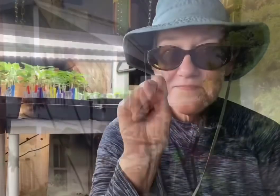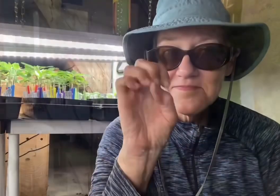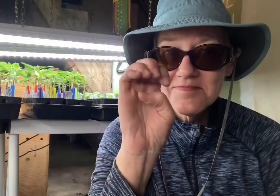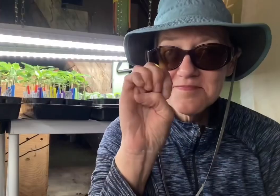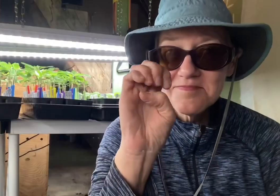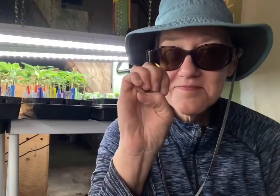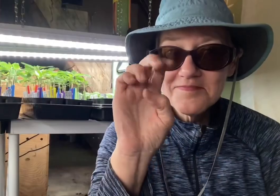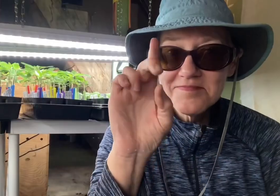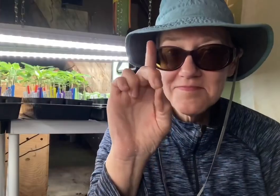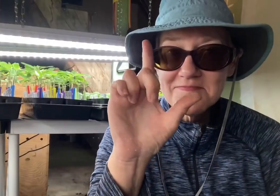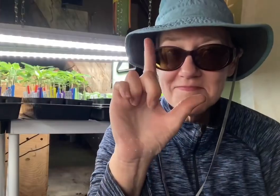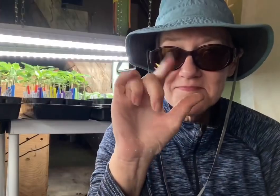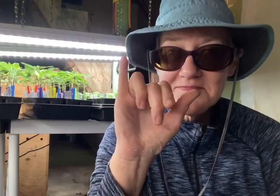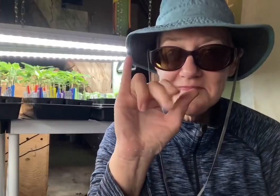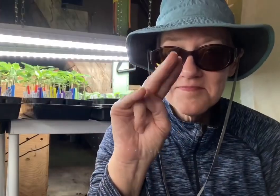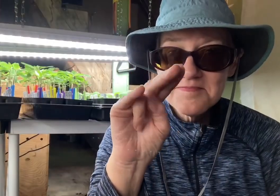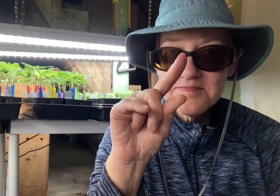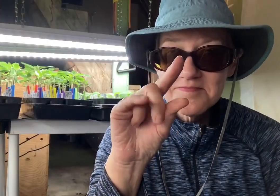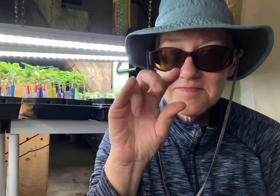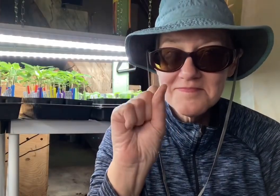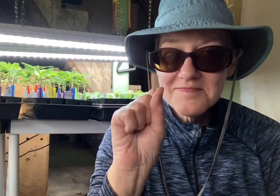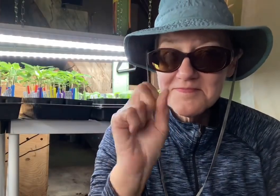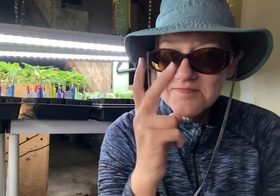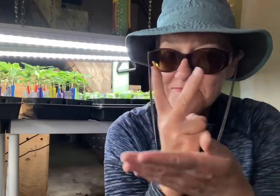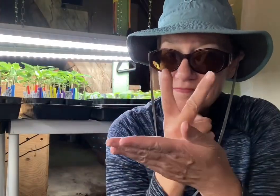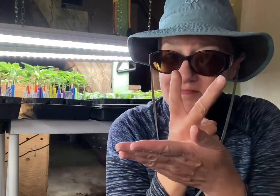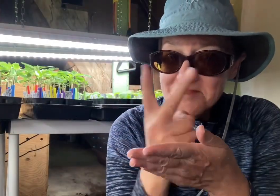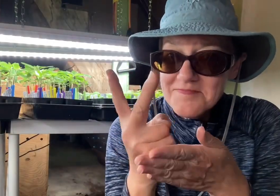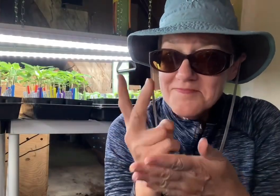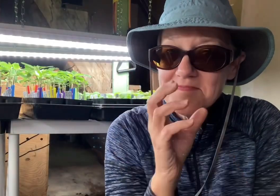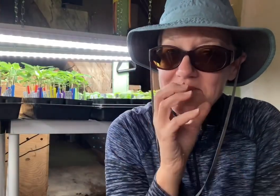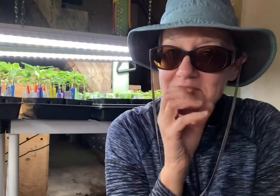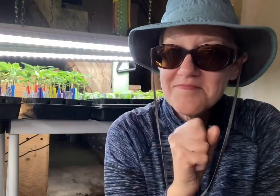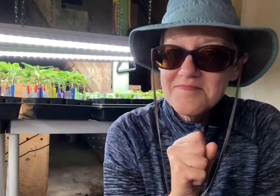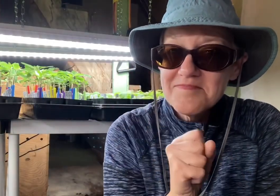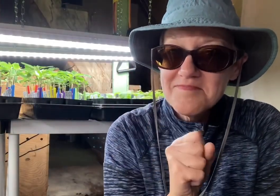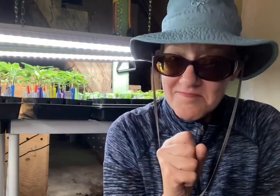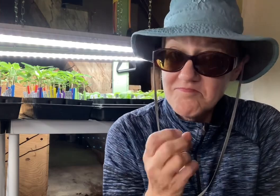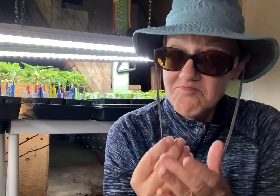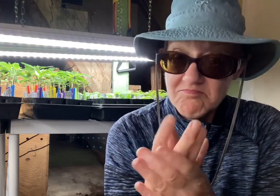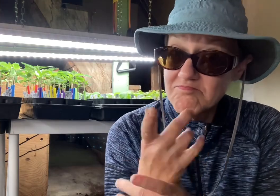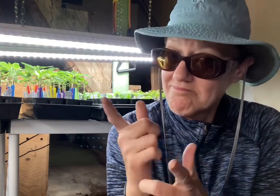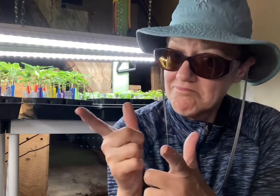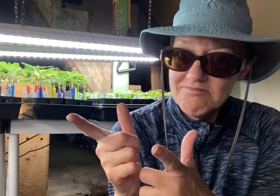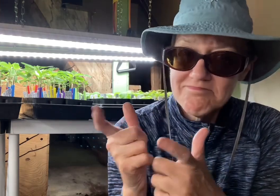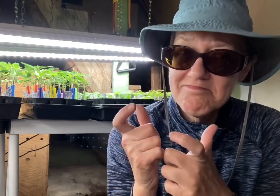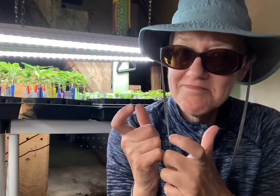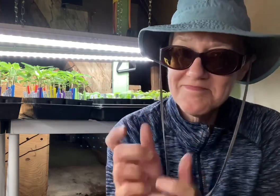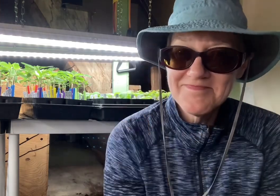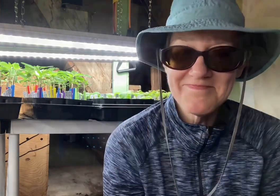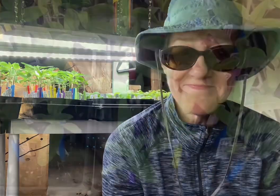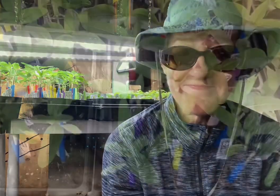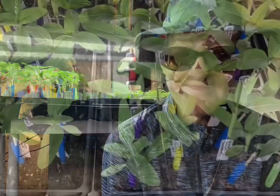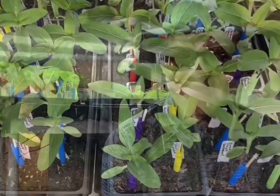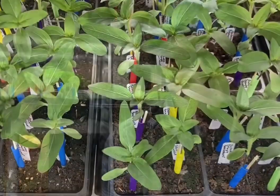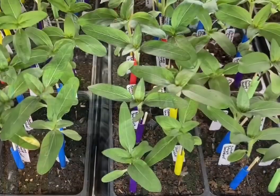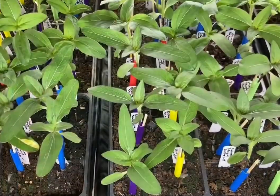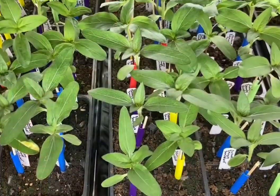Now these seedlings are 2 weeks old. Sunflowers grow fast.